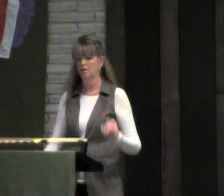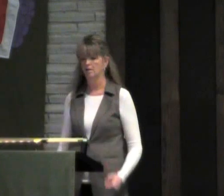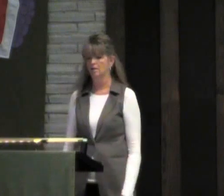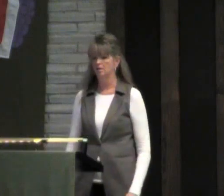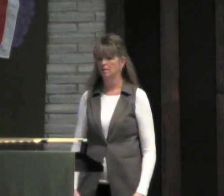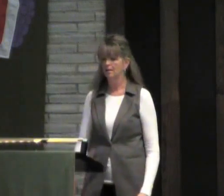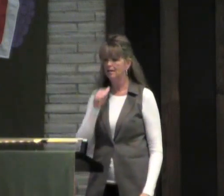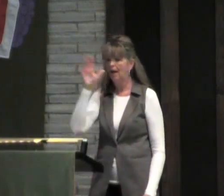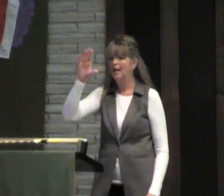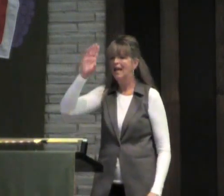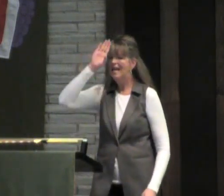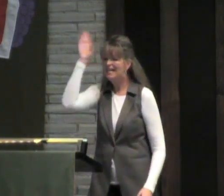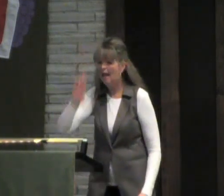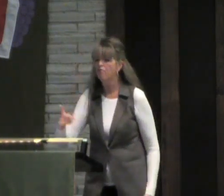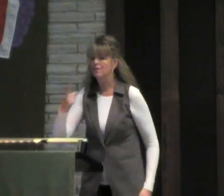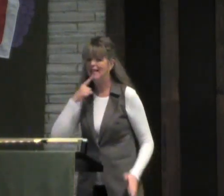And they're not living in joy, obviously.